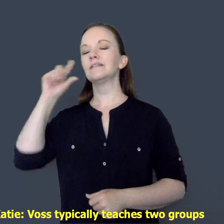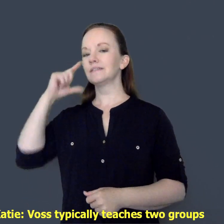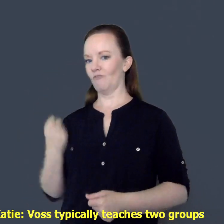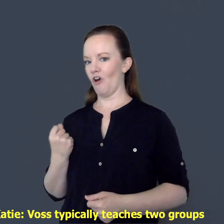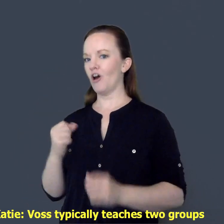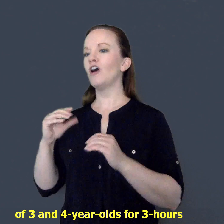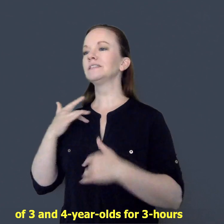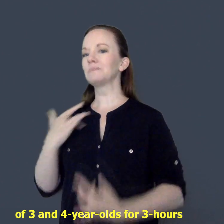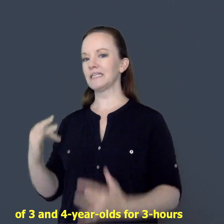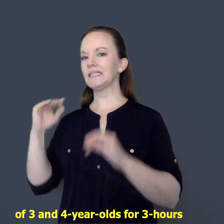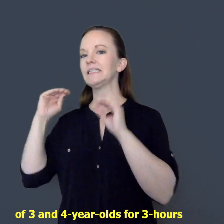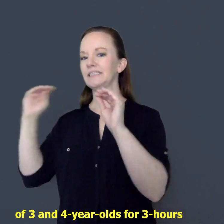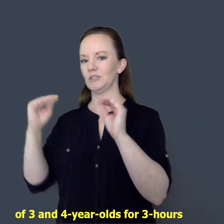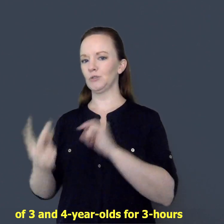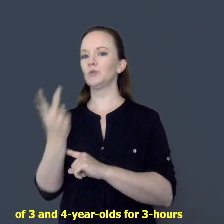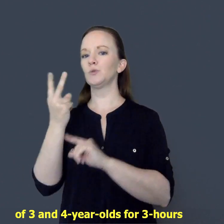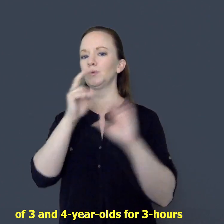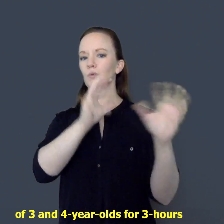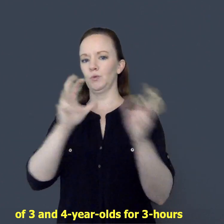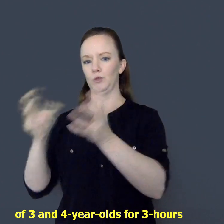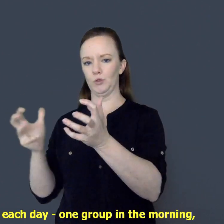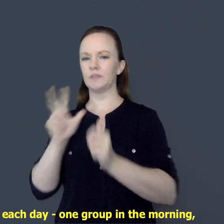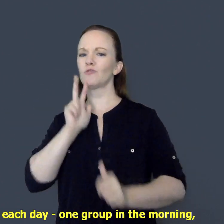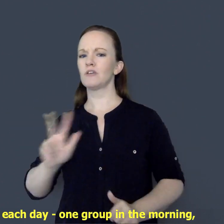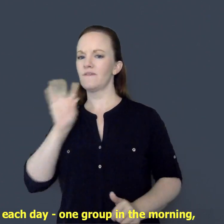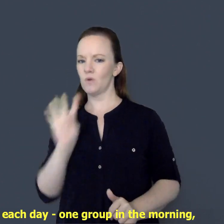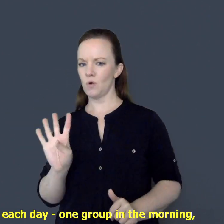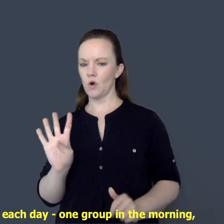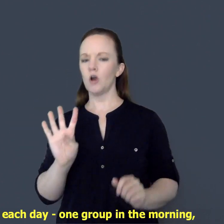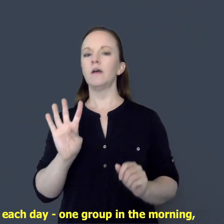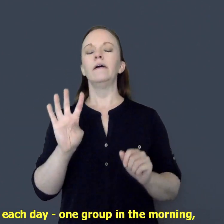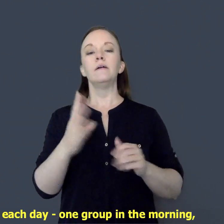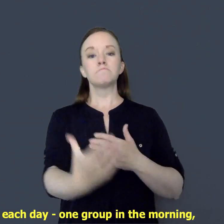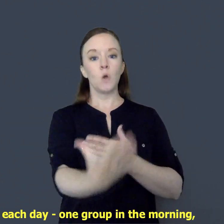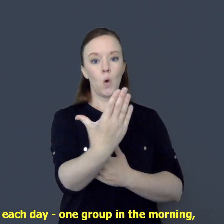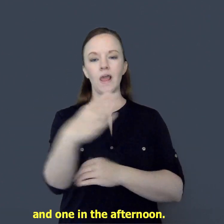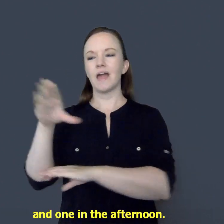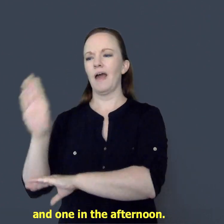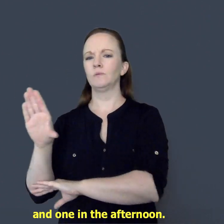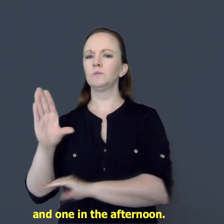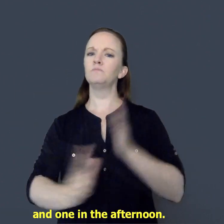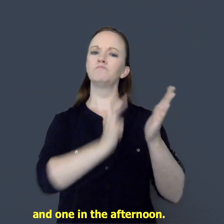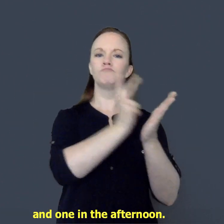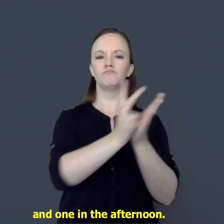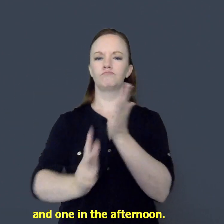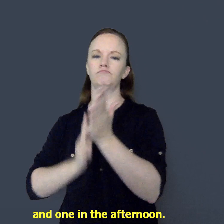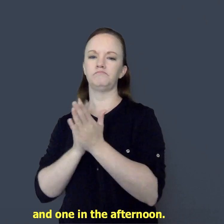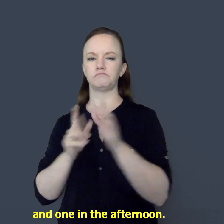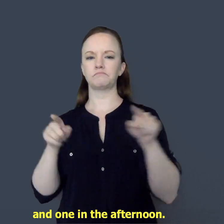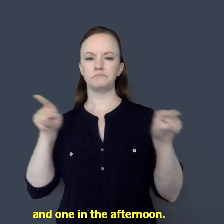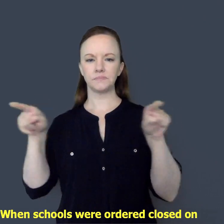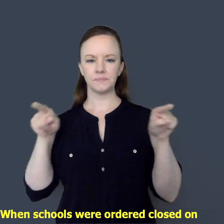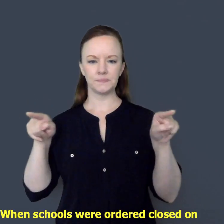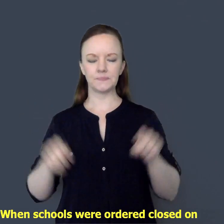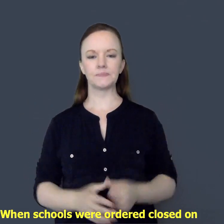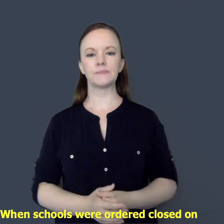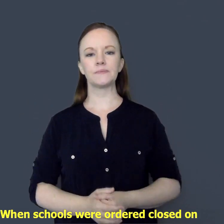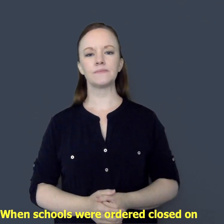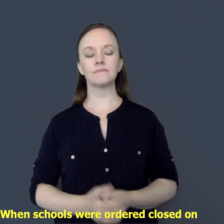groups of three- and four-year-olds for three hours each day, one group in the morning and one in the afternoon. When schools were ordered